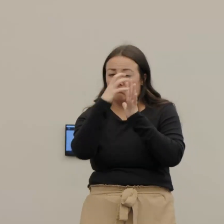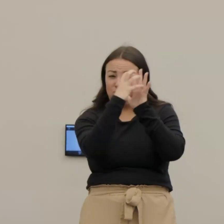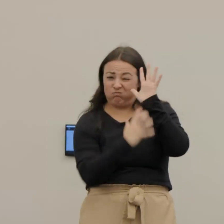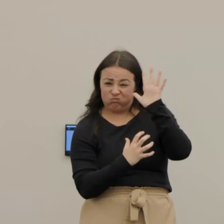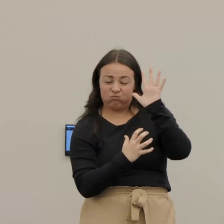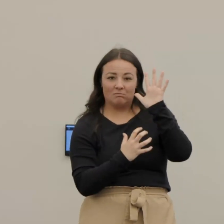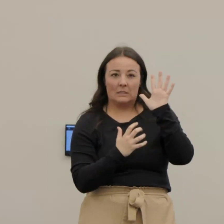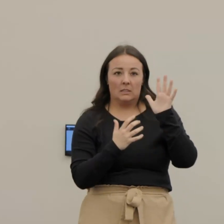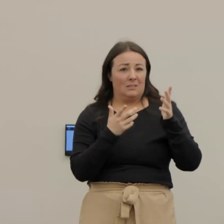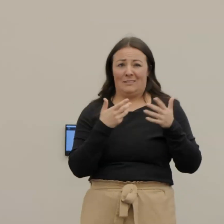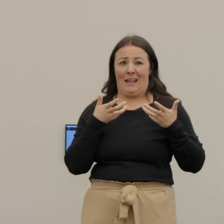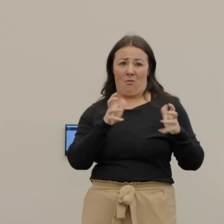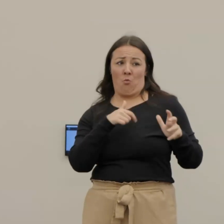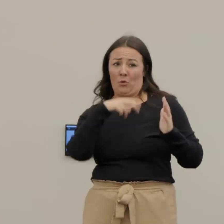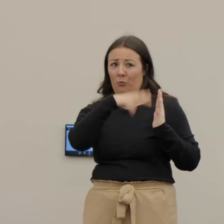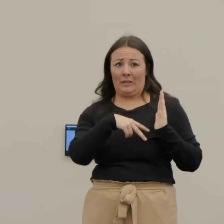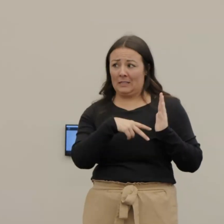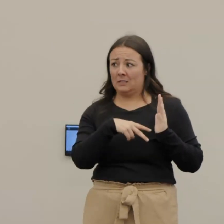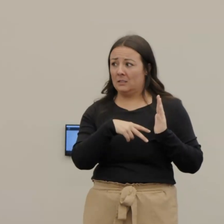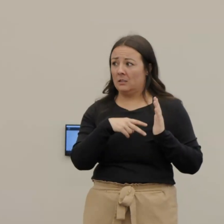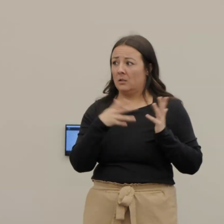it. I don't want to read it.